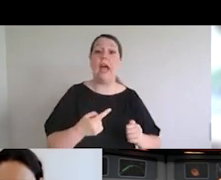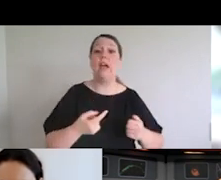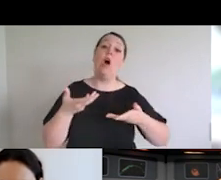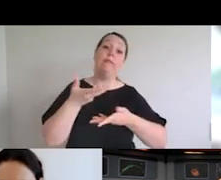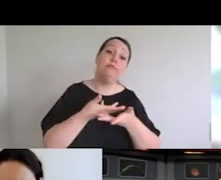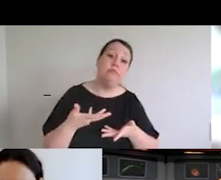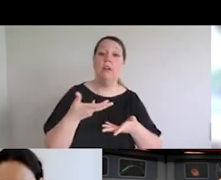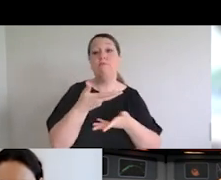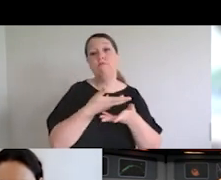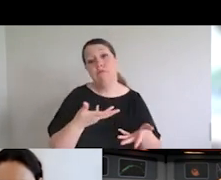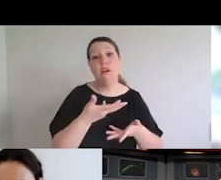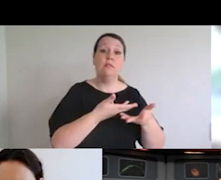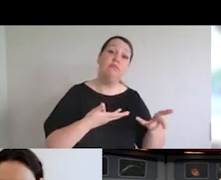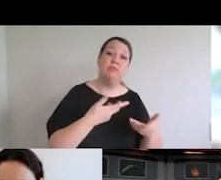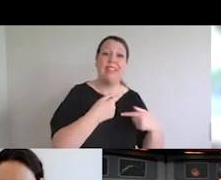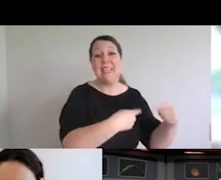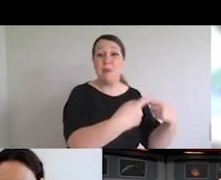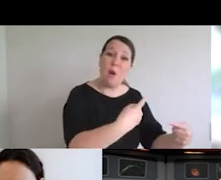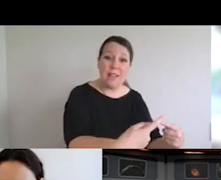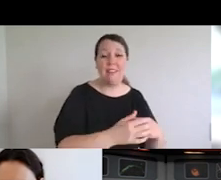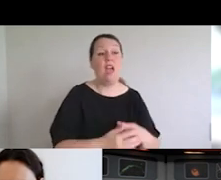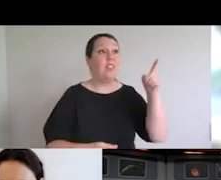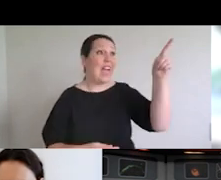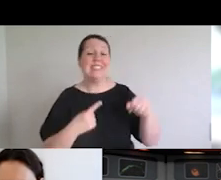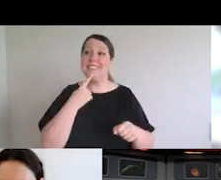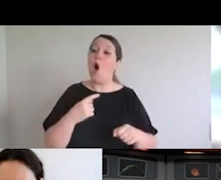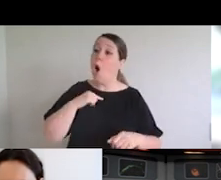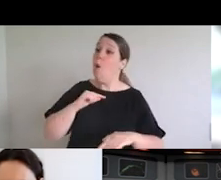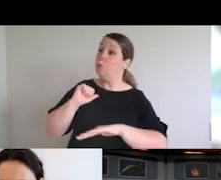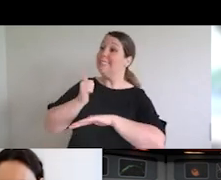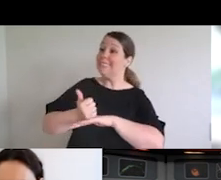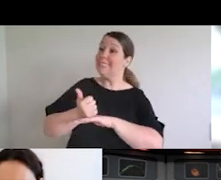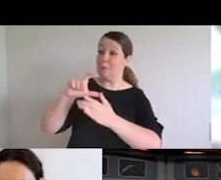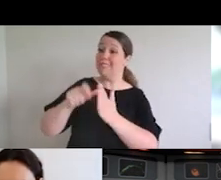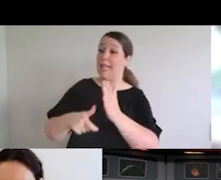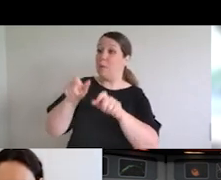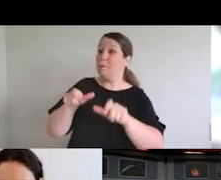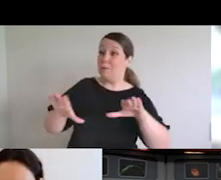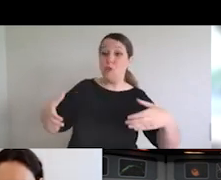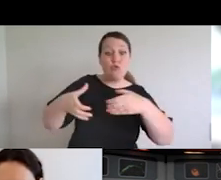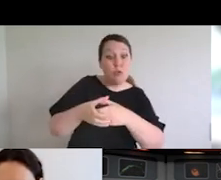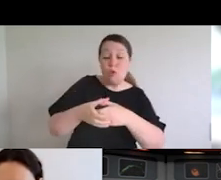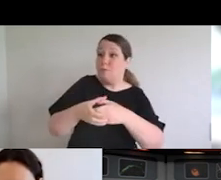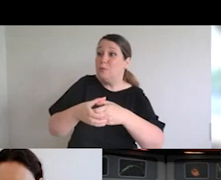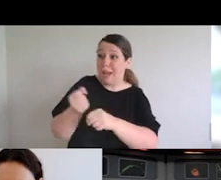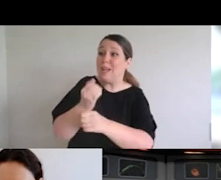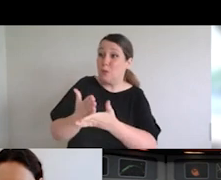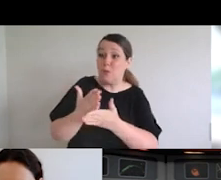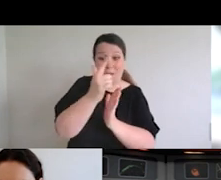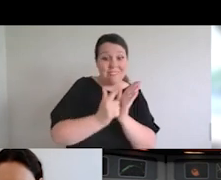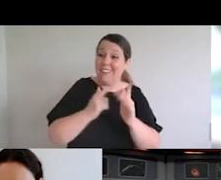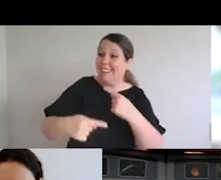have power to force anybody to do anything, or compel, I should use the word force, but to require anybody to do anything.